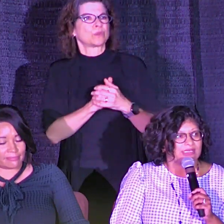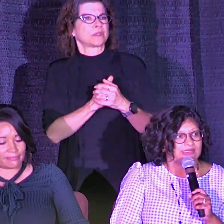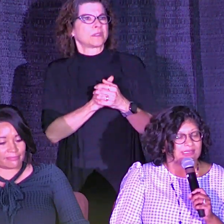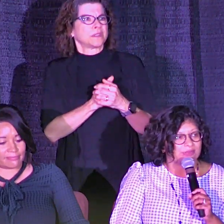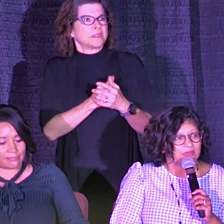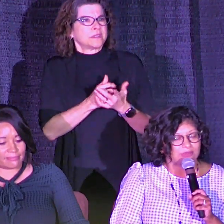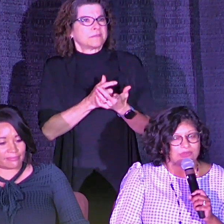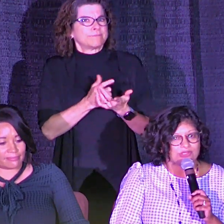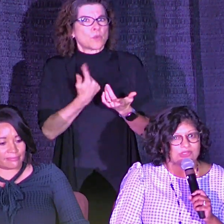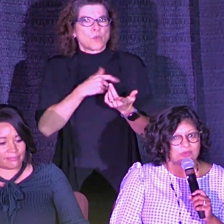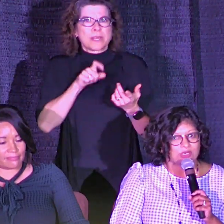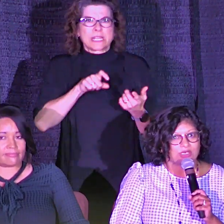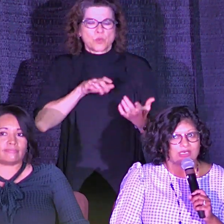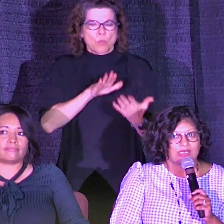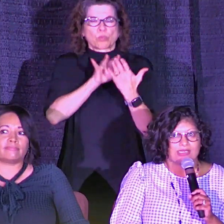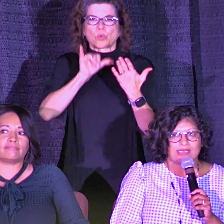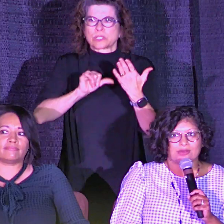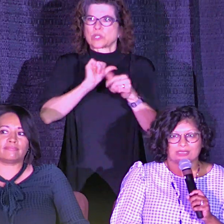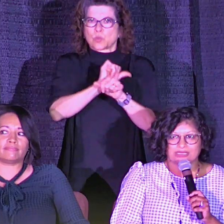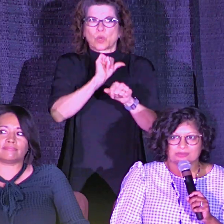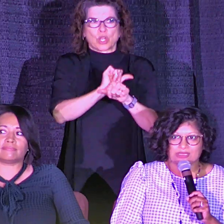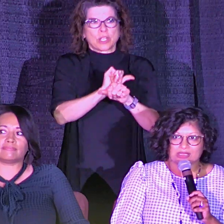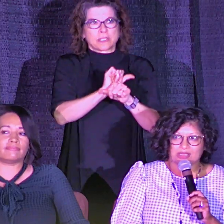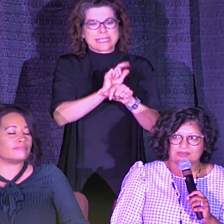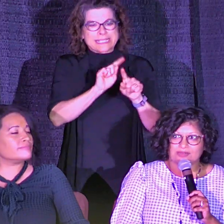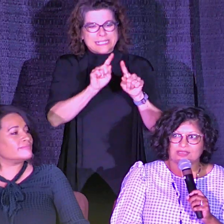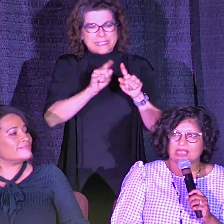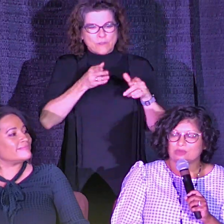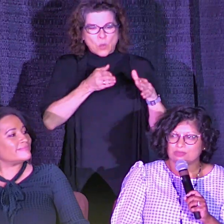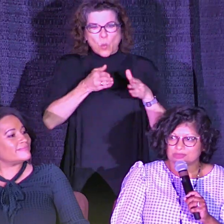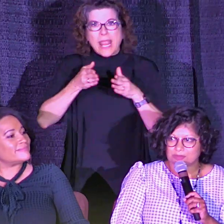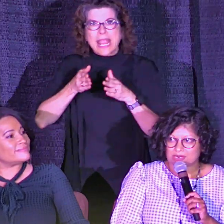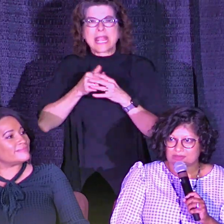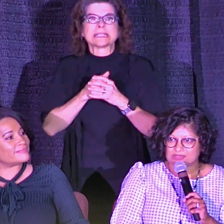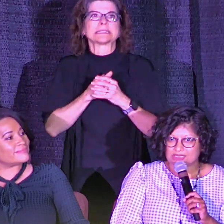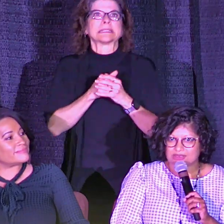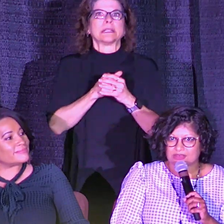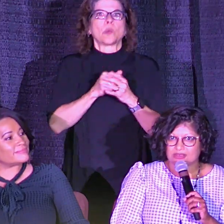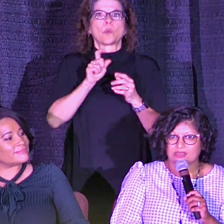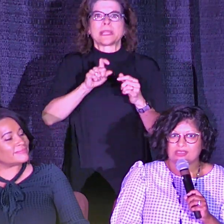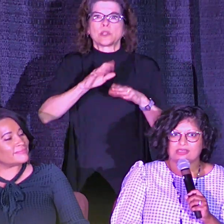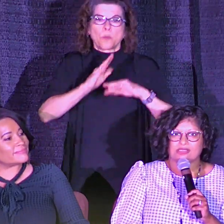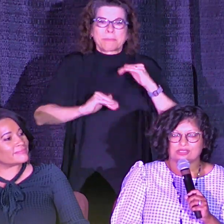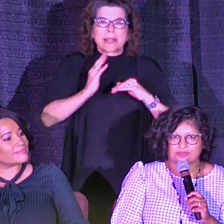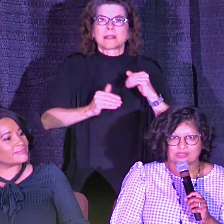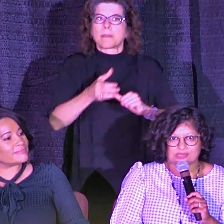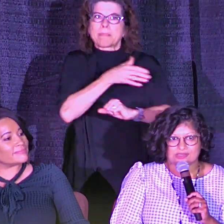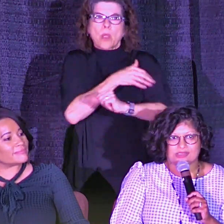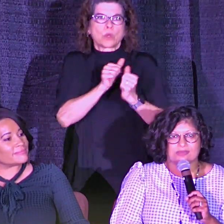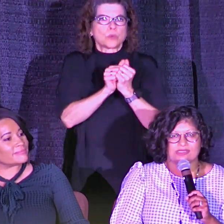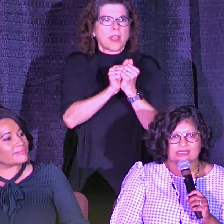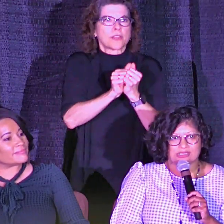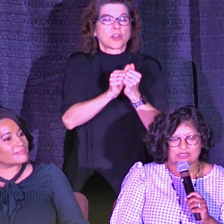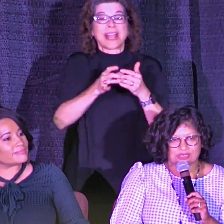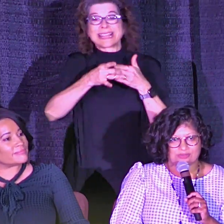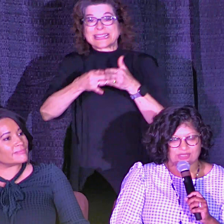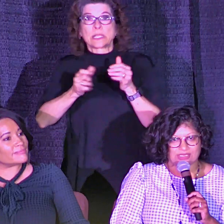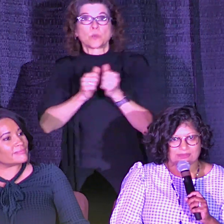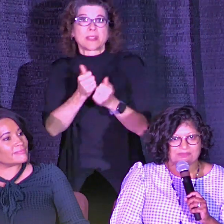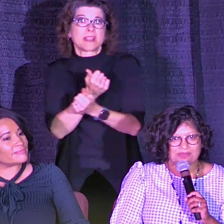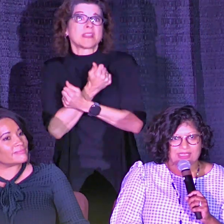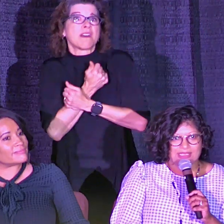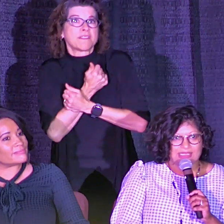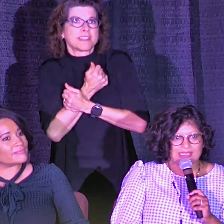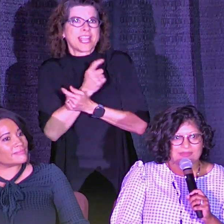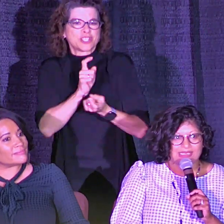of the ways that we approach this work and how we lead with love and how we build power together to shift the systems that need